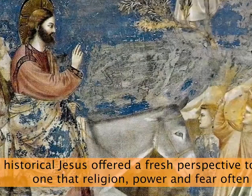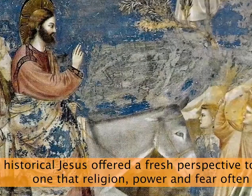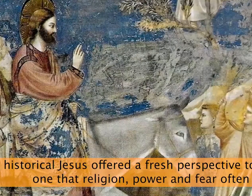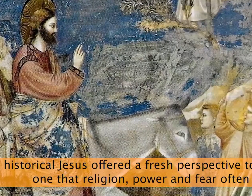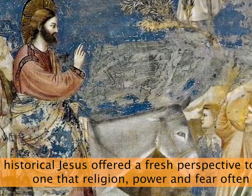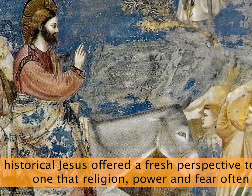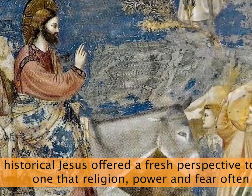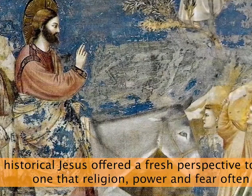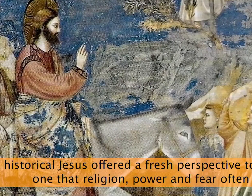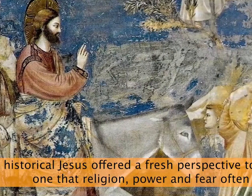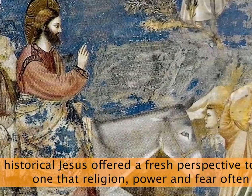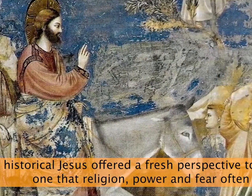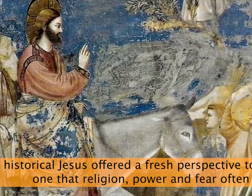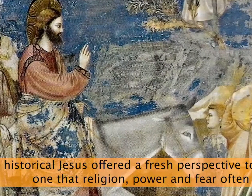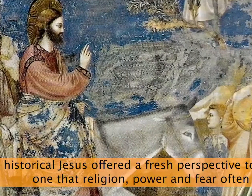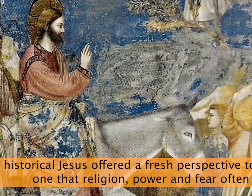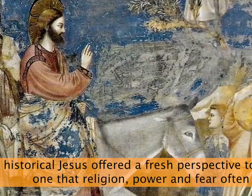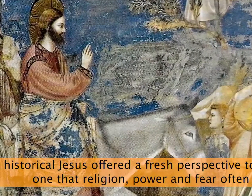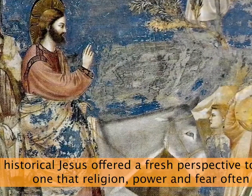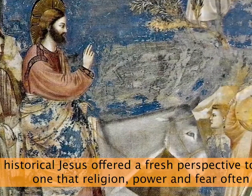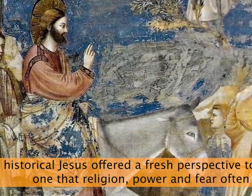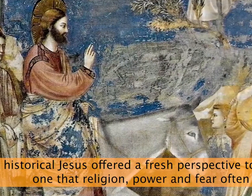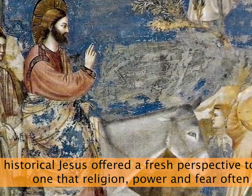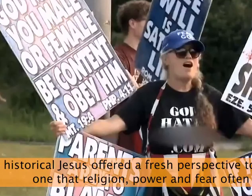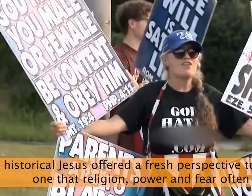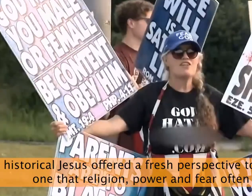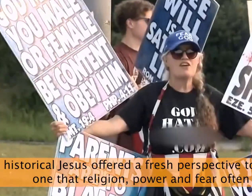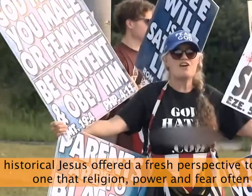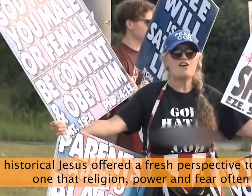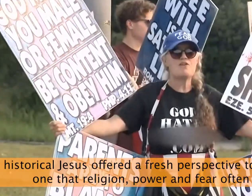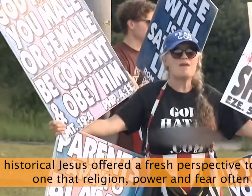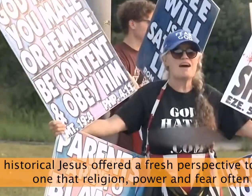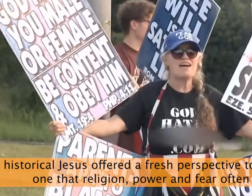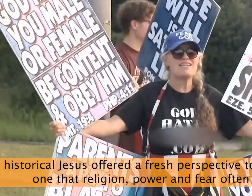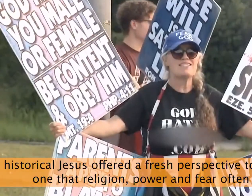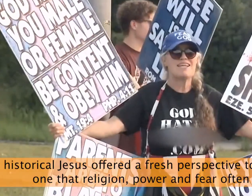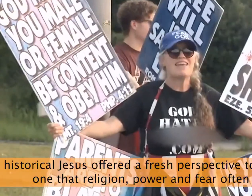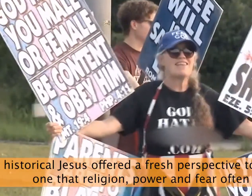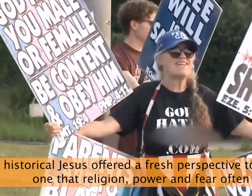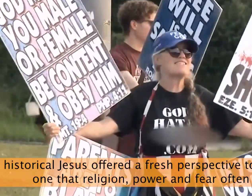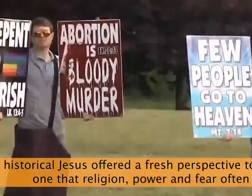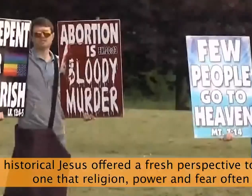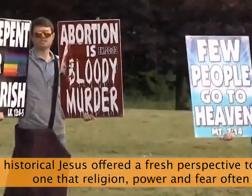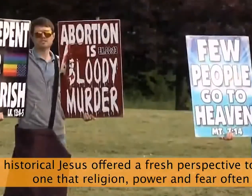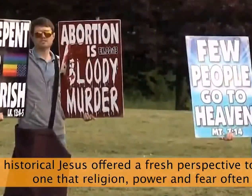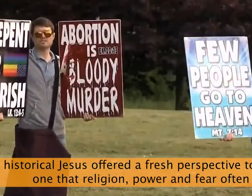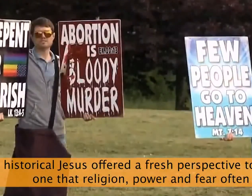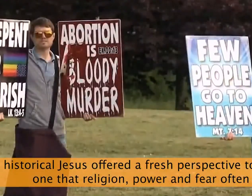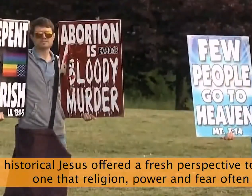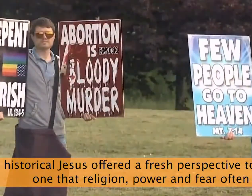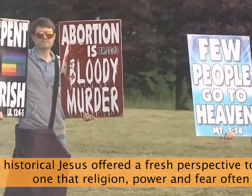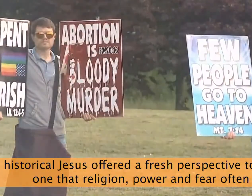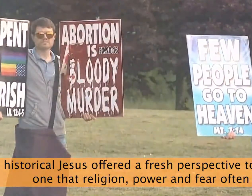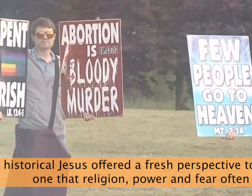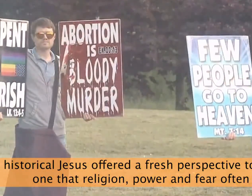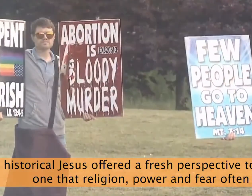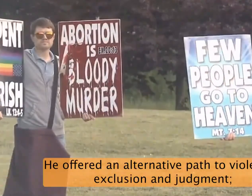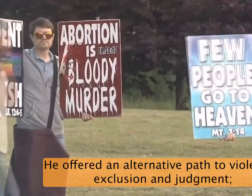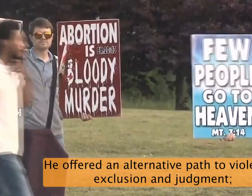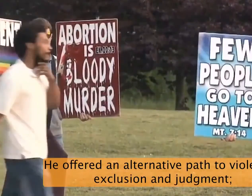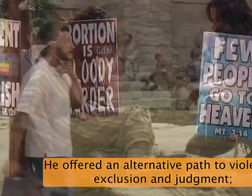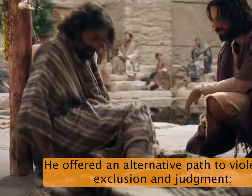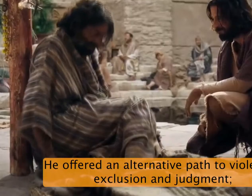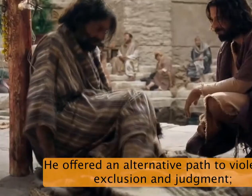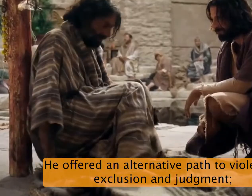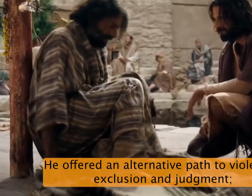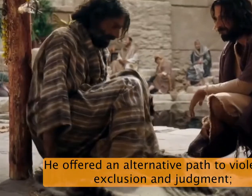historical Jesus offered a fresh perspective to his generation, one that religion, power, and fear often distort.